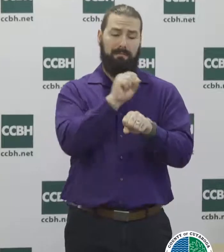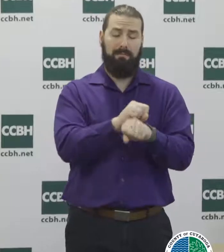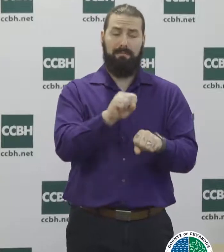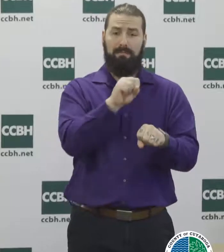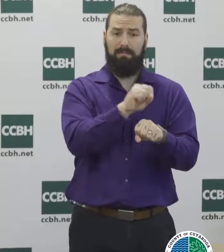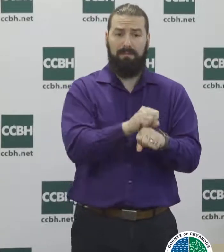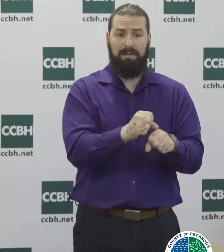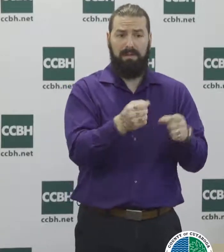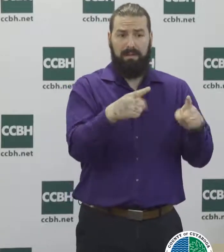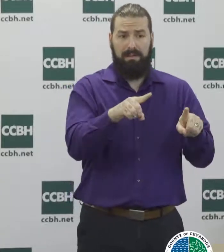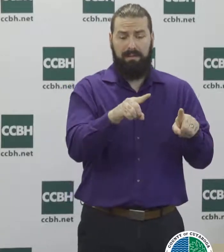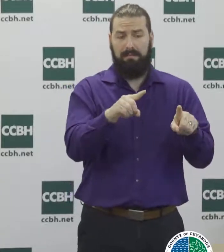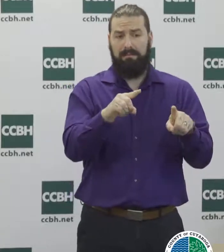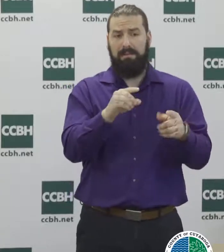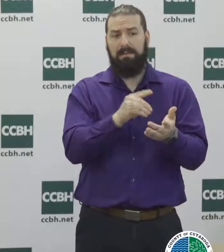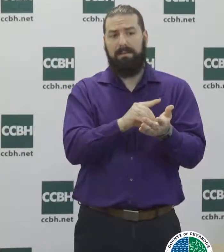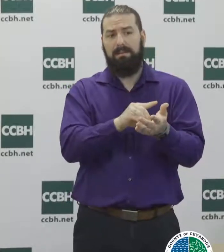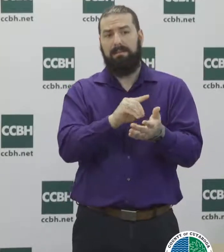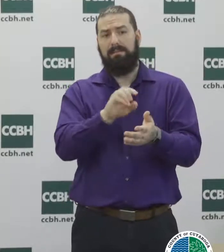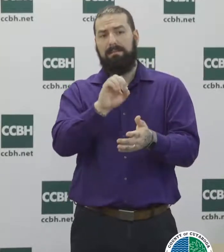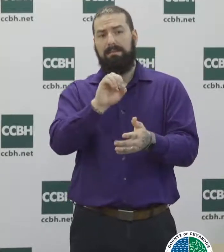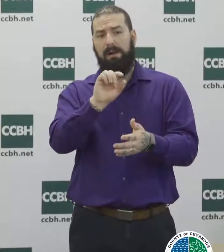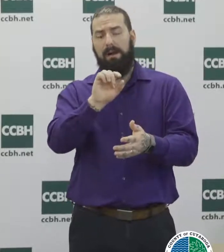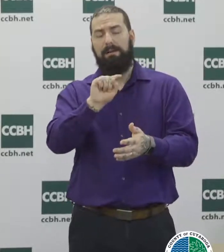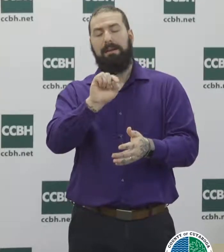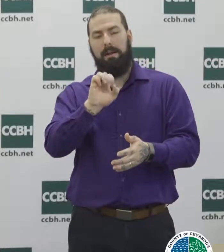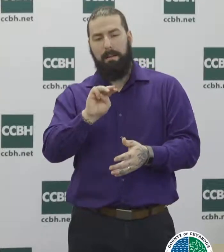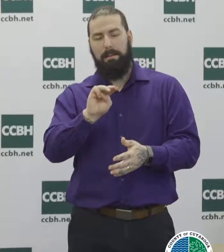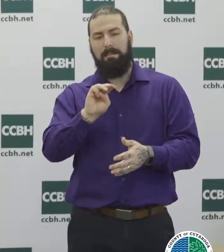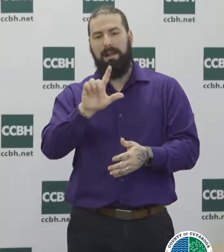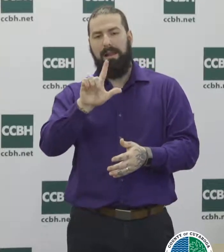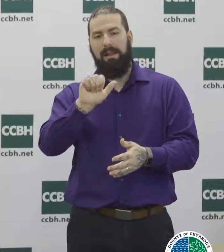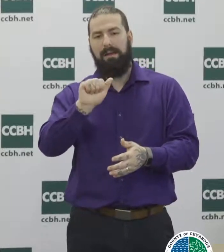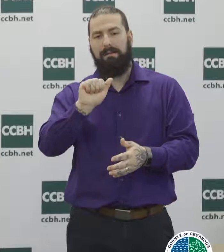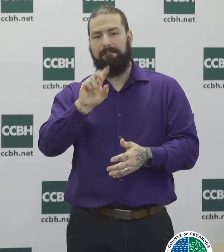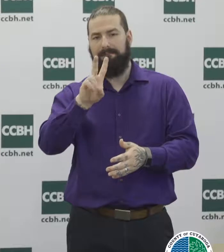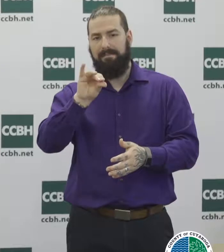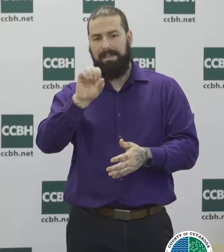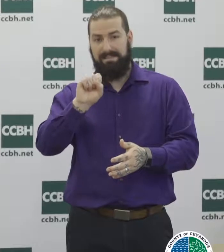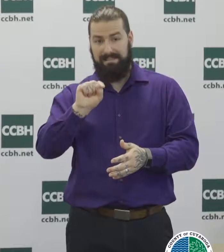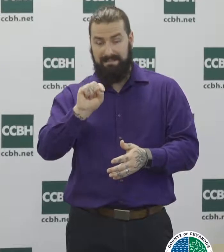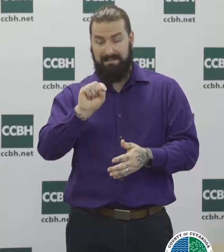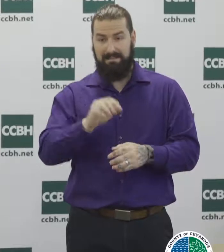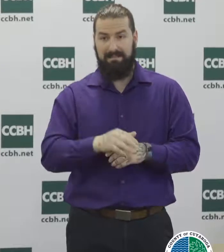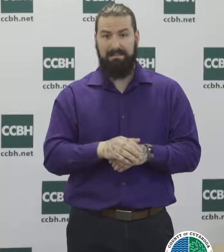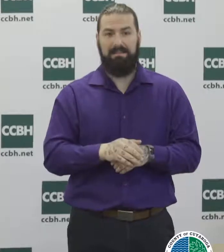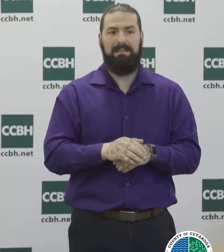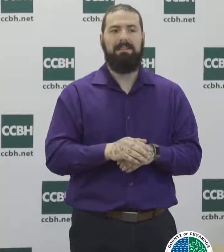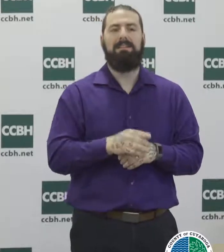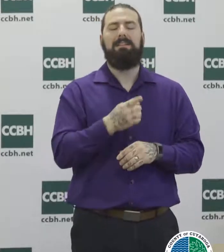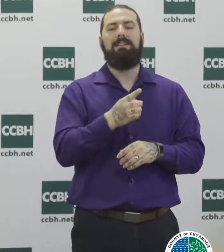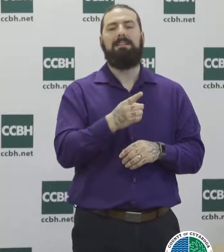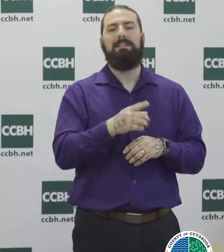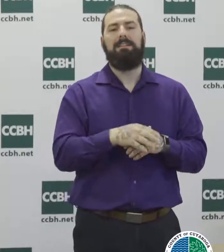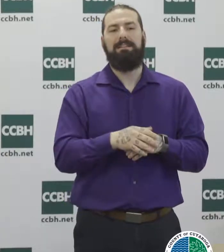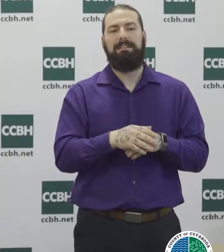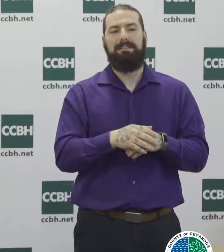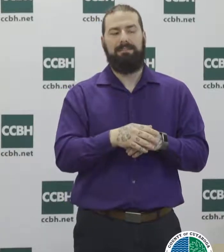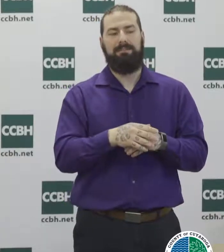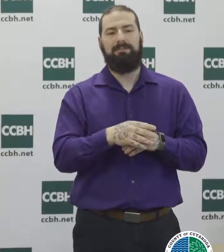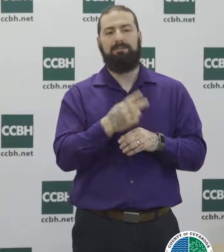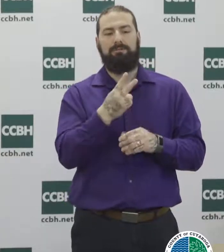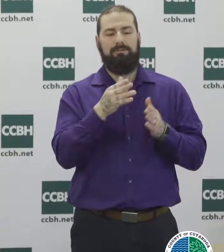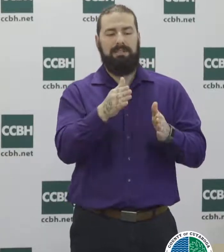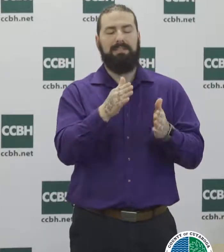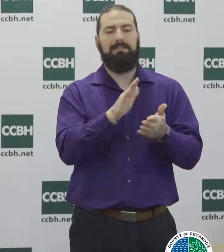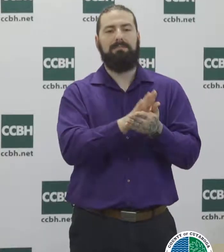by Dr. Tom Leviste, who is the dean of the Tulane School of Public Health, and he's working on a project called